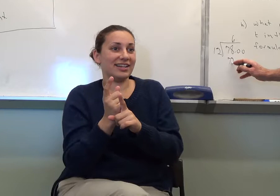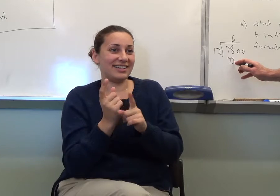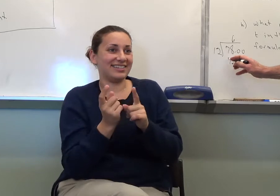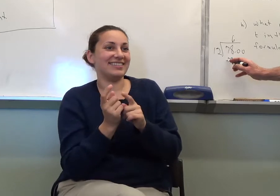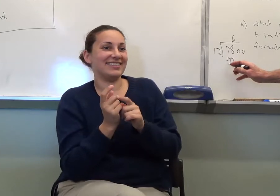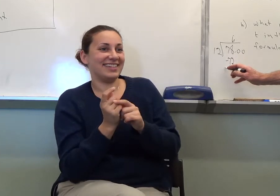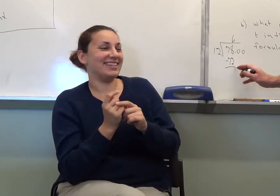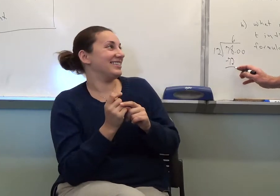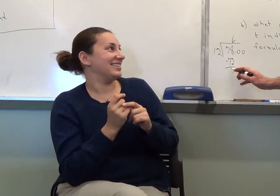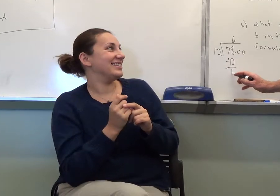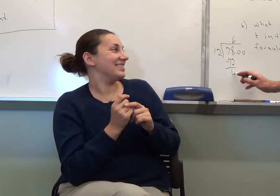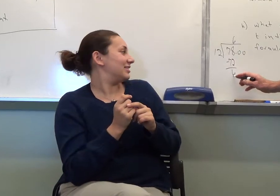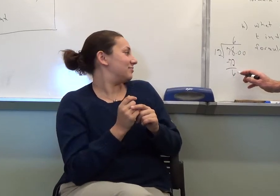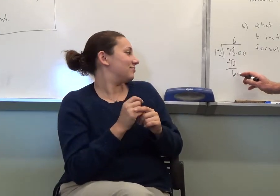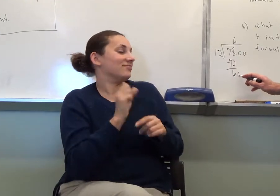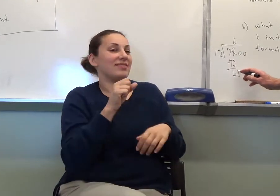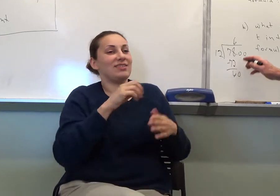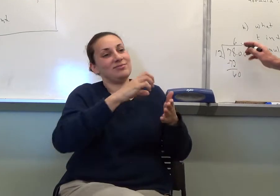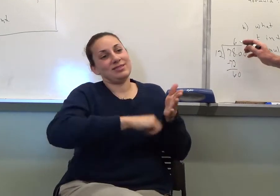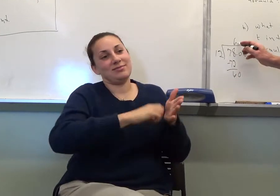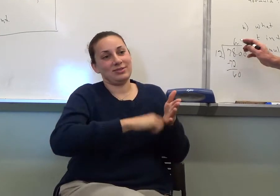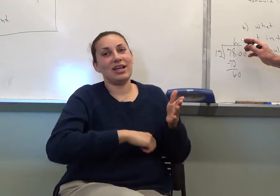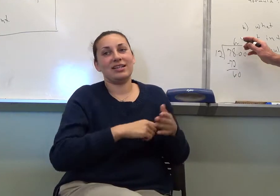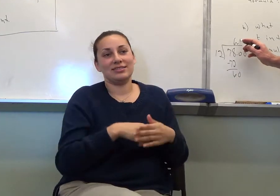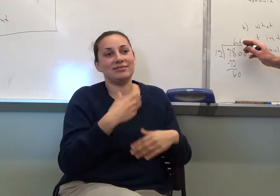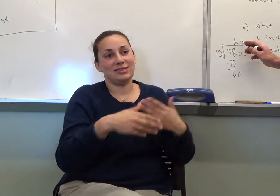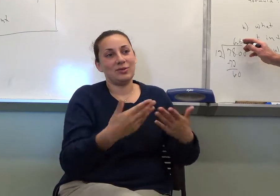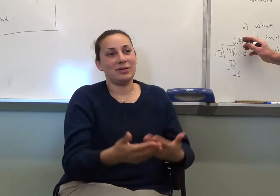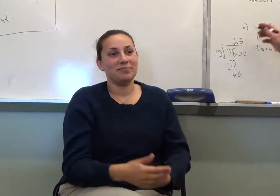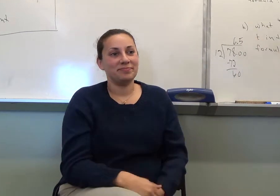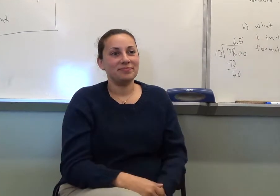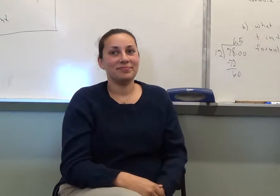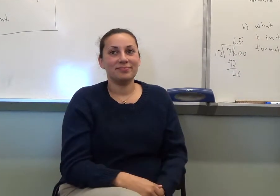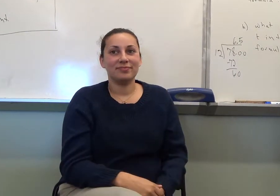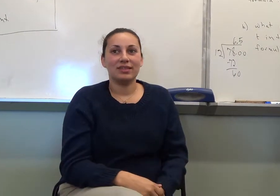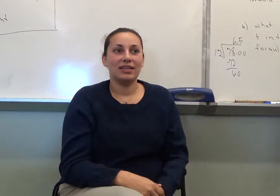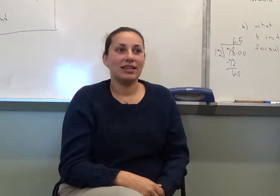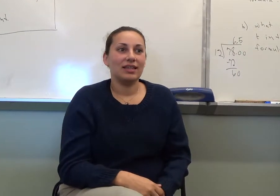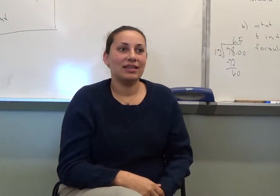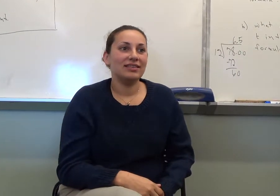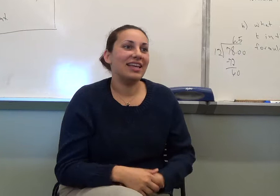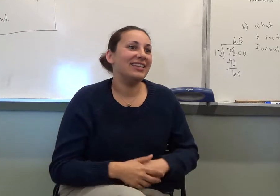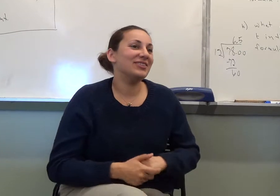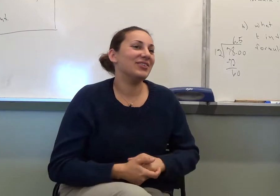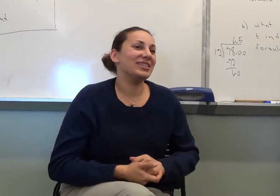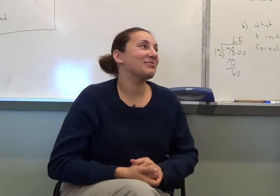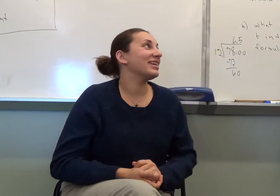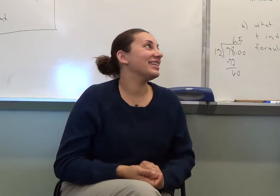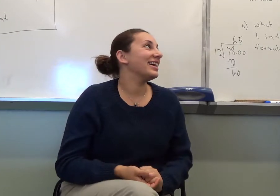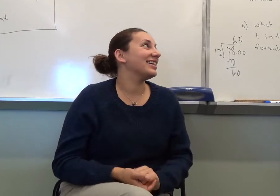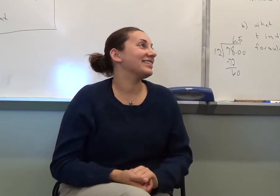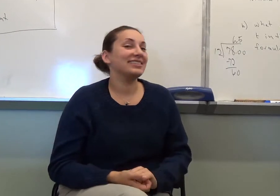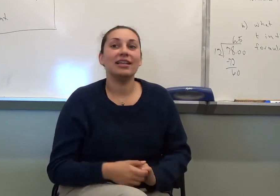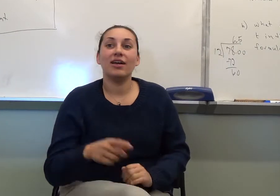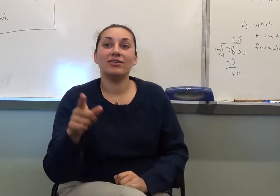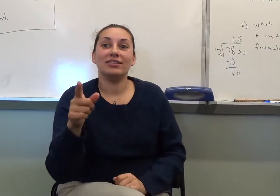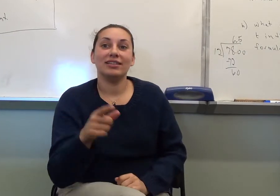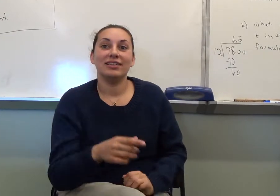it. Okay. You subtract, and 6.5. Thank Okay. you for explaining that. All right?